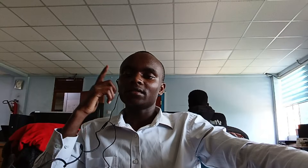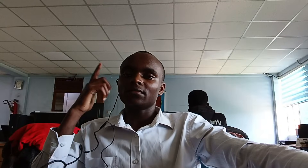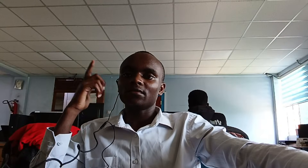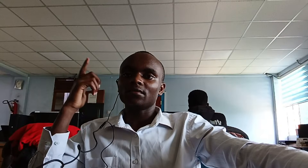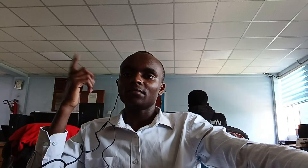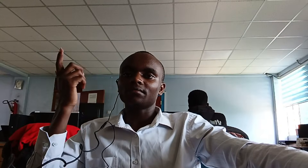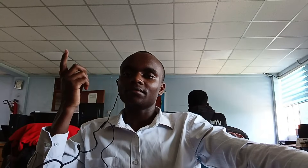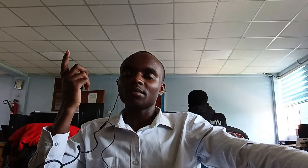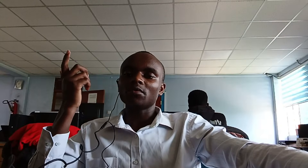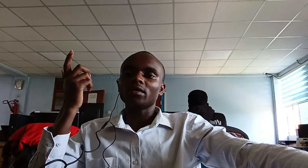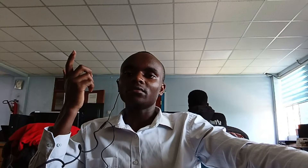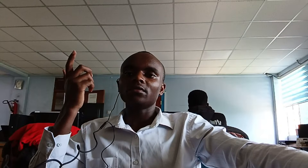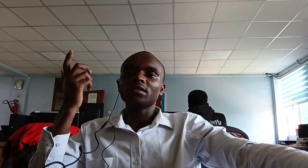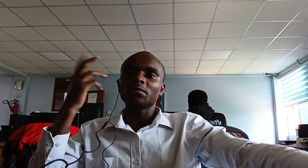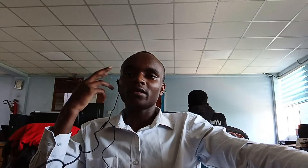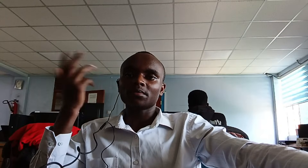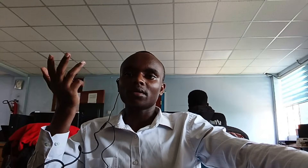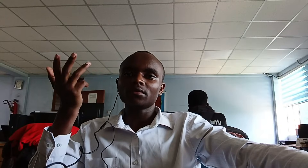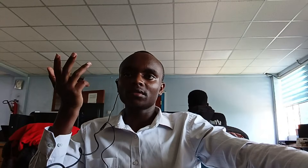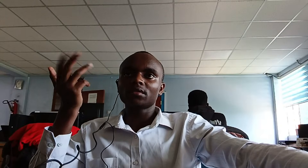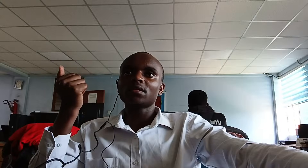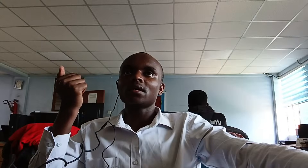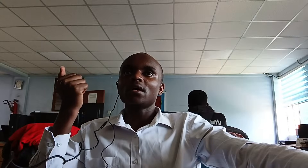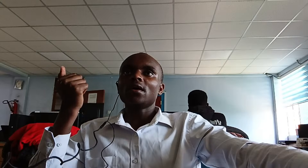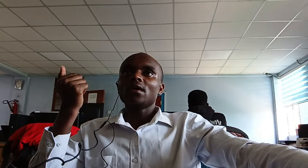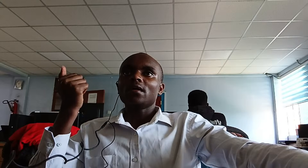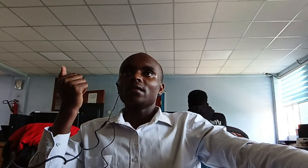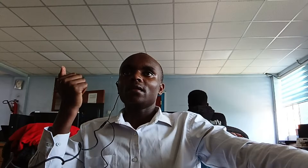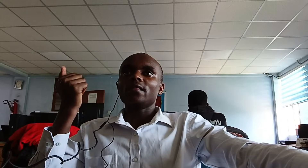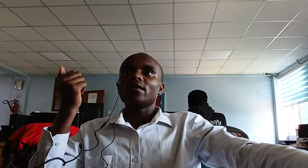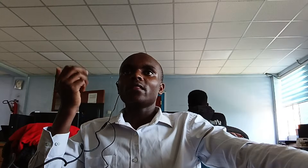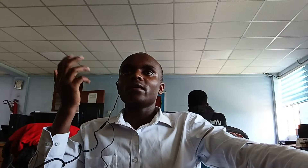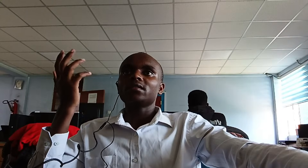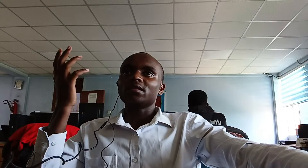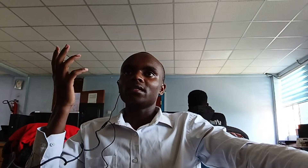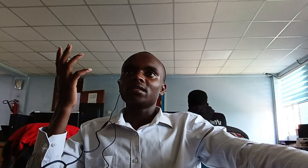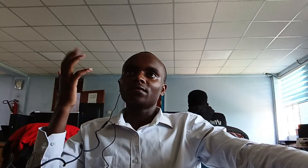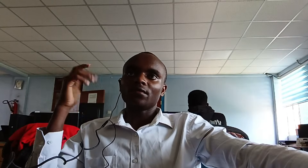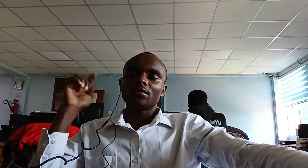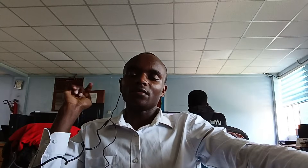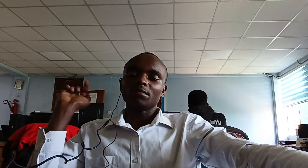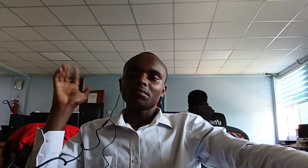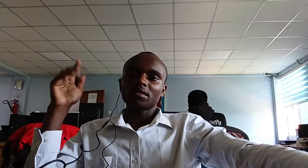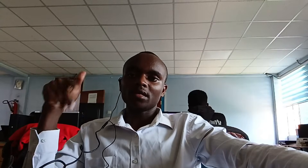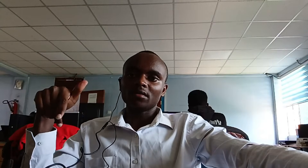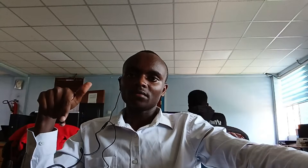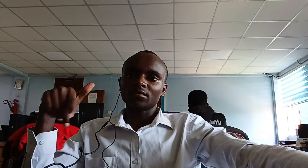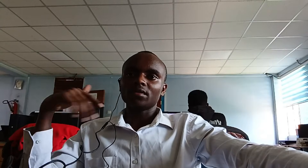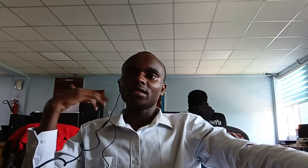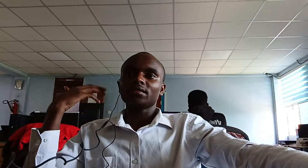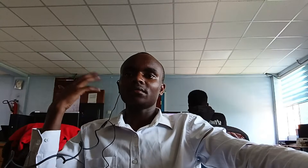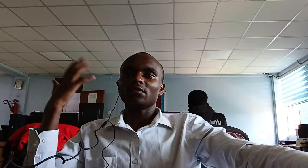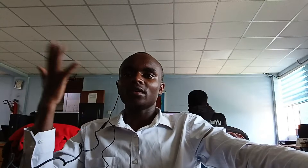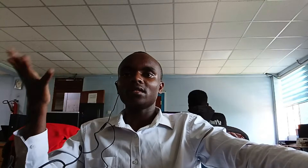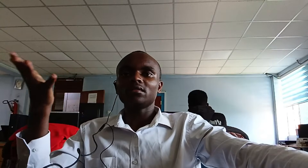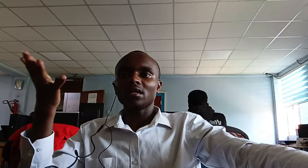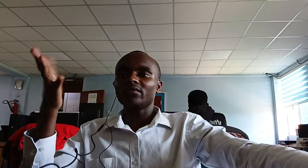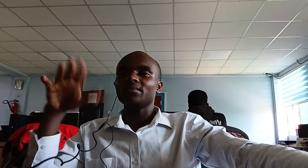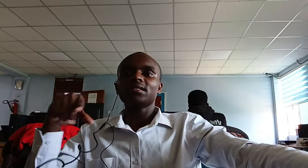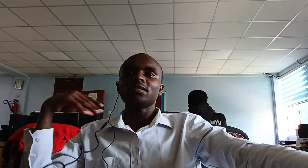for maybe when you go date with your spouse. And the other one is the date for maybe the date of today, or the date you'll have a meeting, or